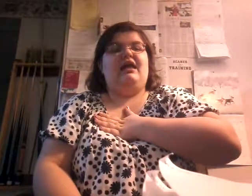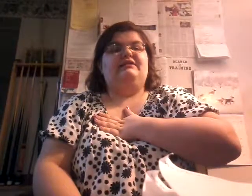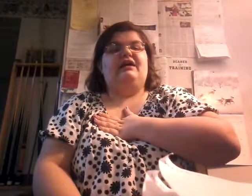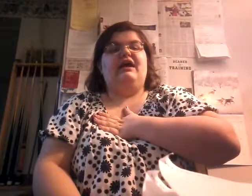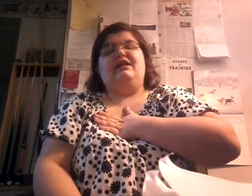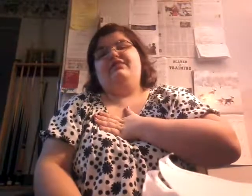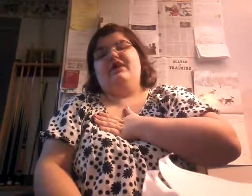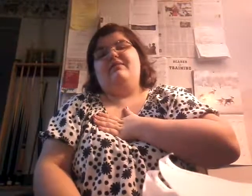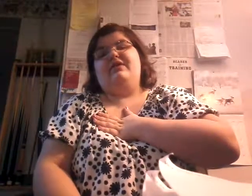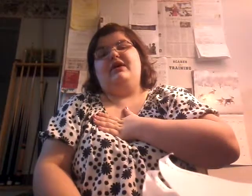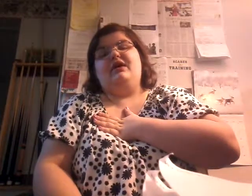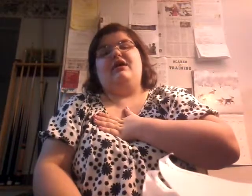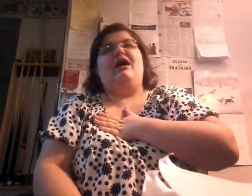and it's from the